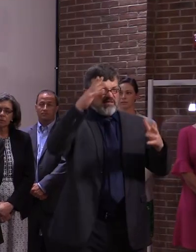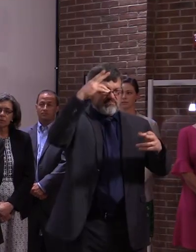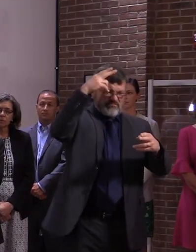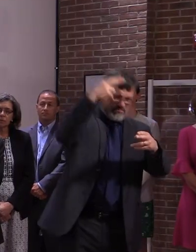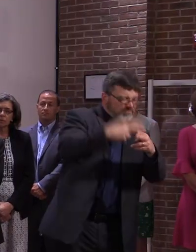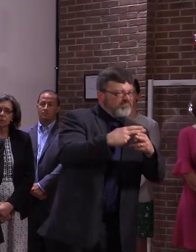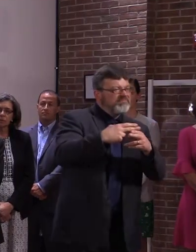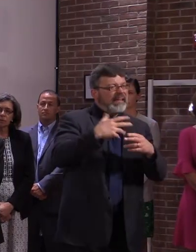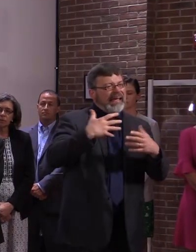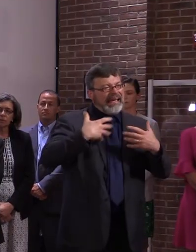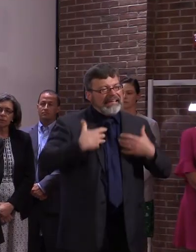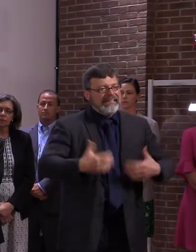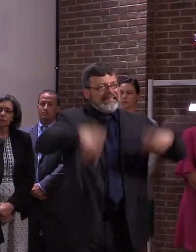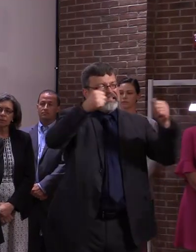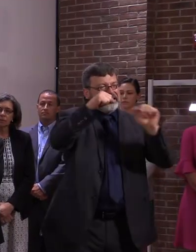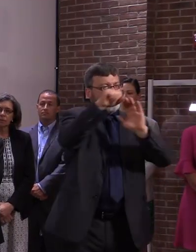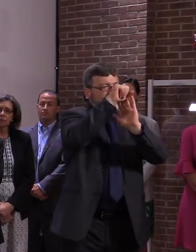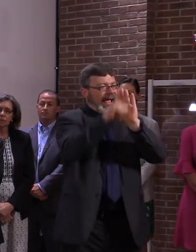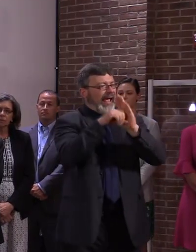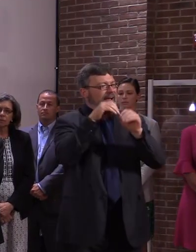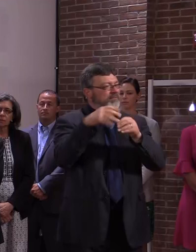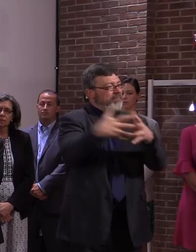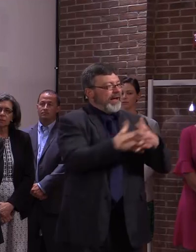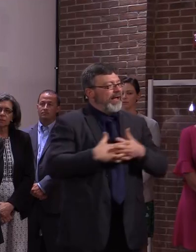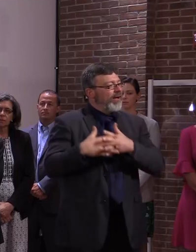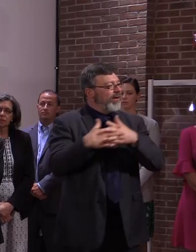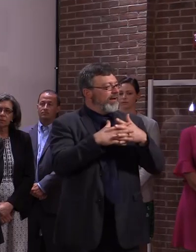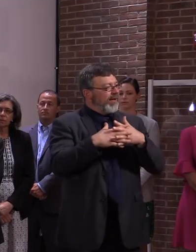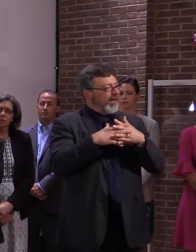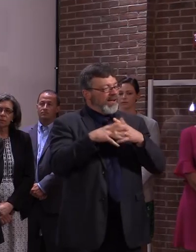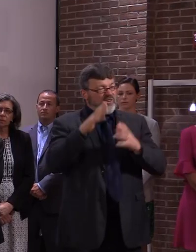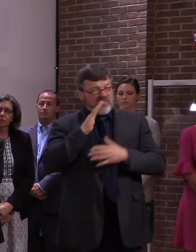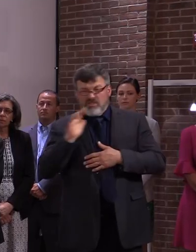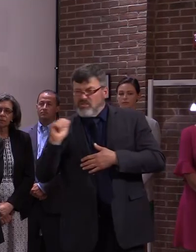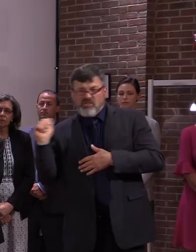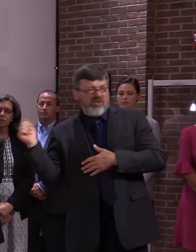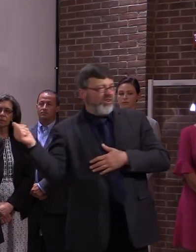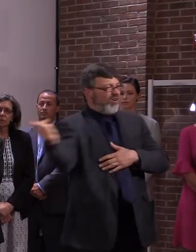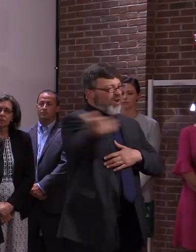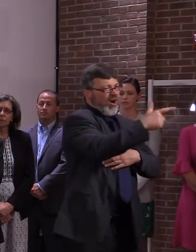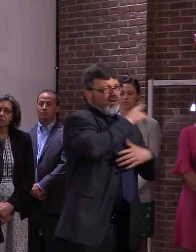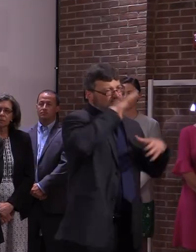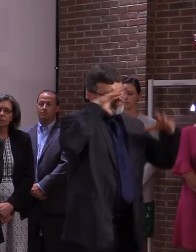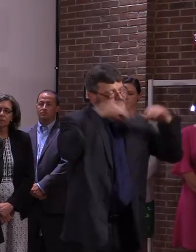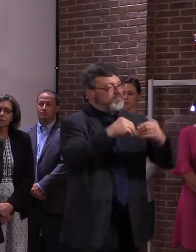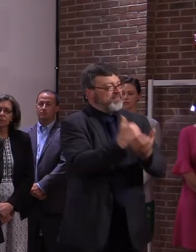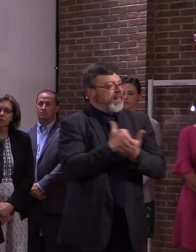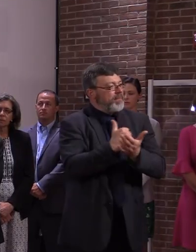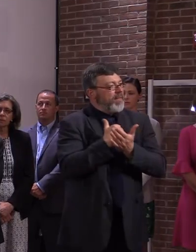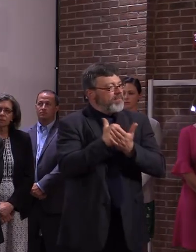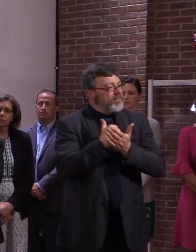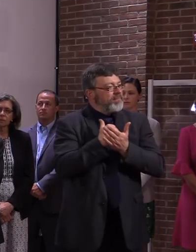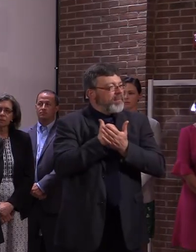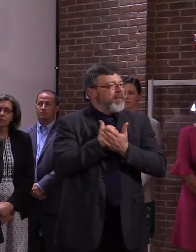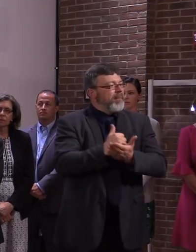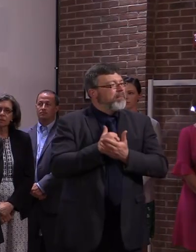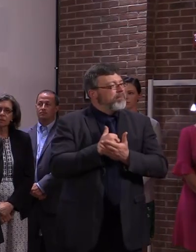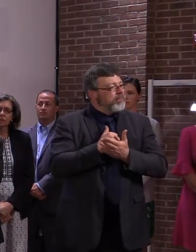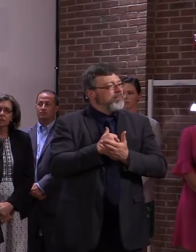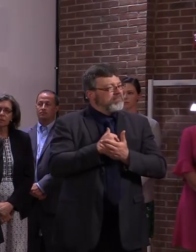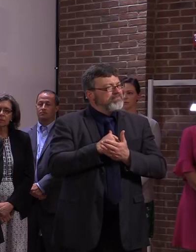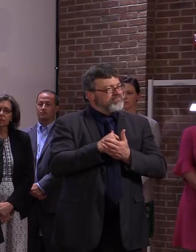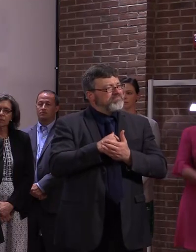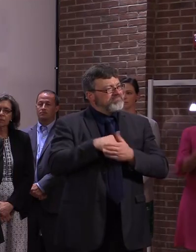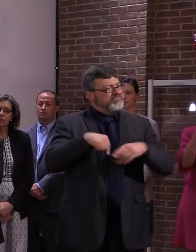This is a statewide achievement and says much about the individual and policy commitment Vermont has to public